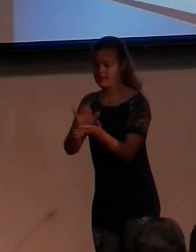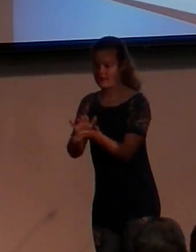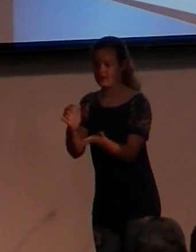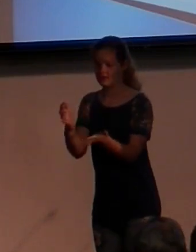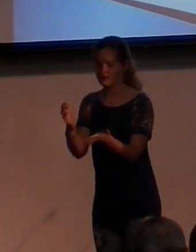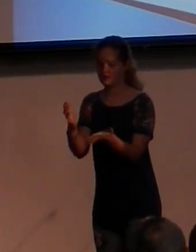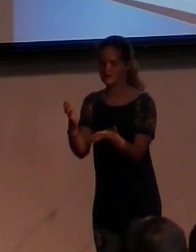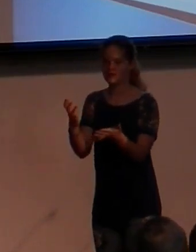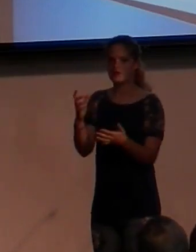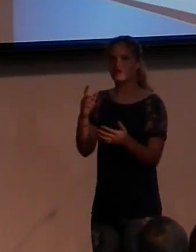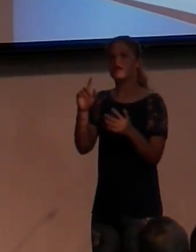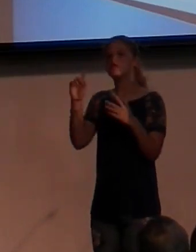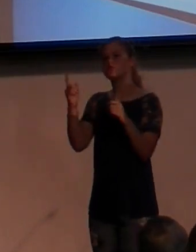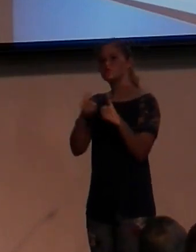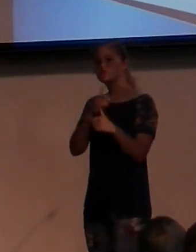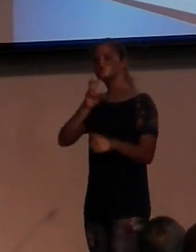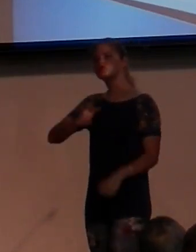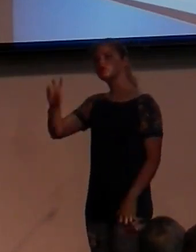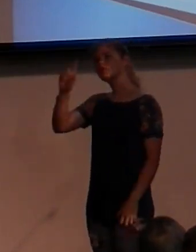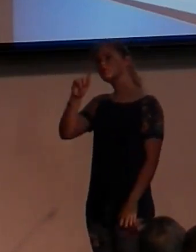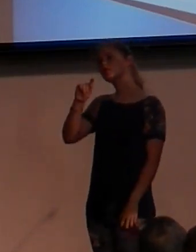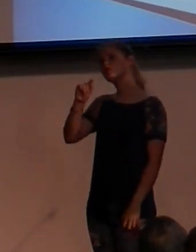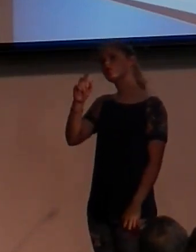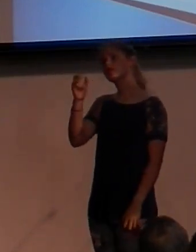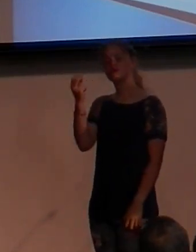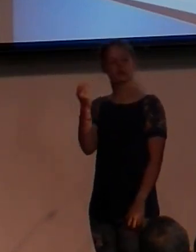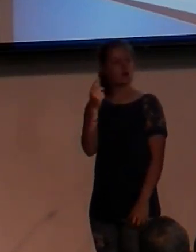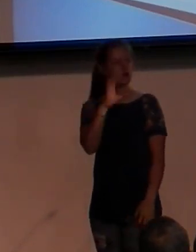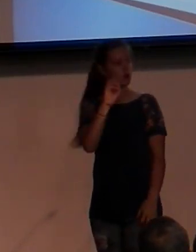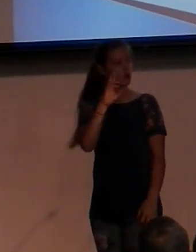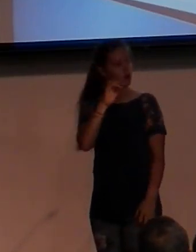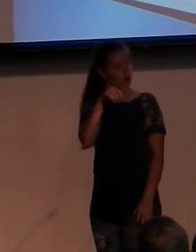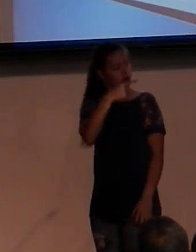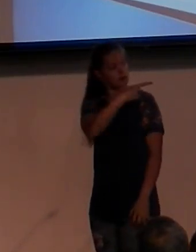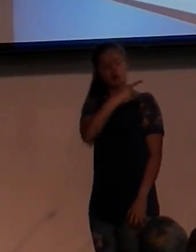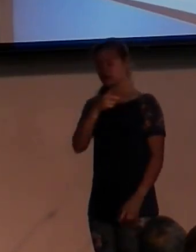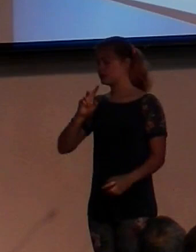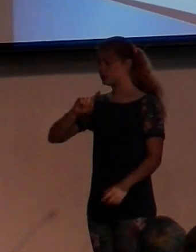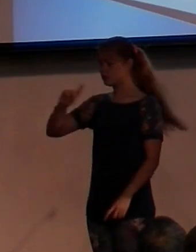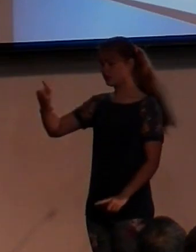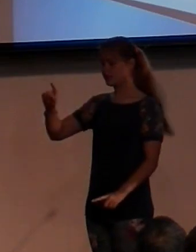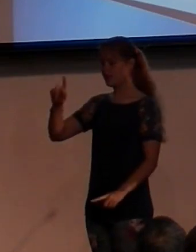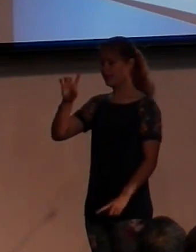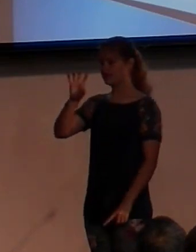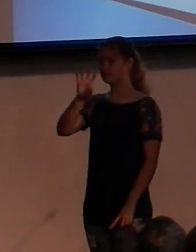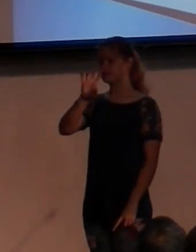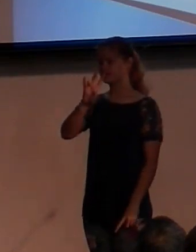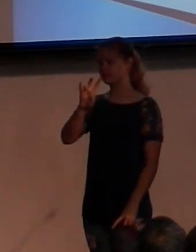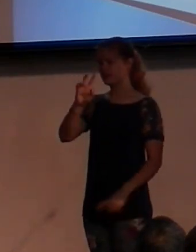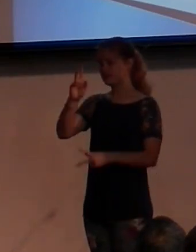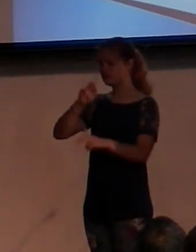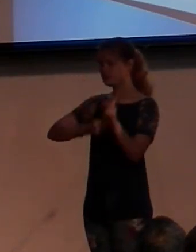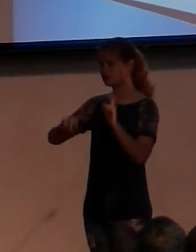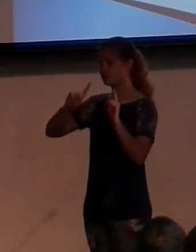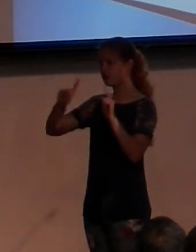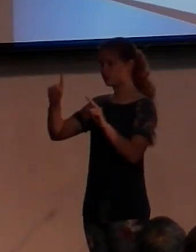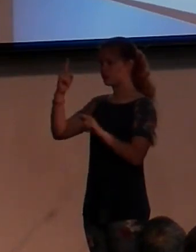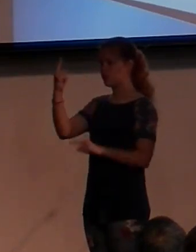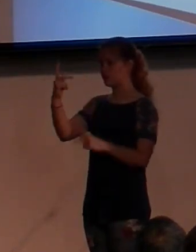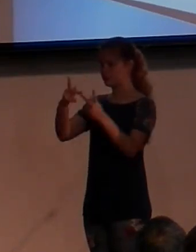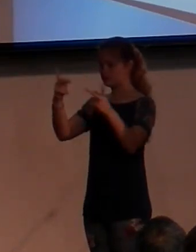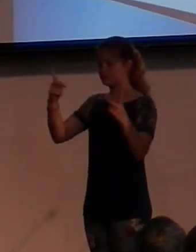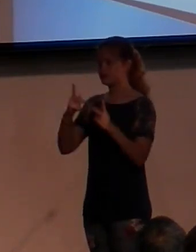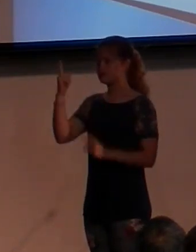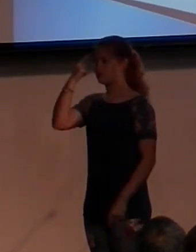first trip in 2012. Corey was on that trip. And there were 7 people. We went to one place, all for one